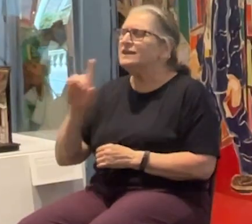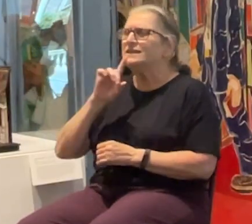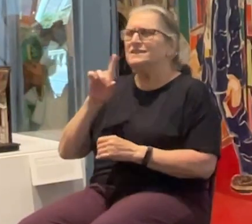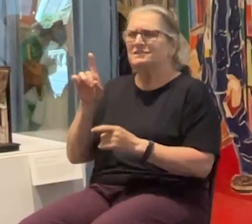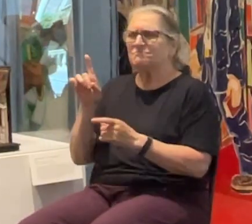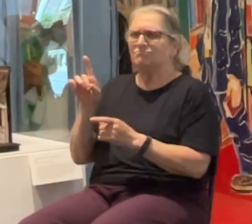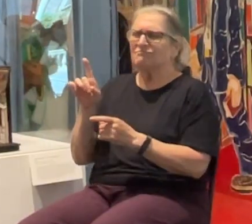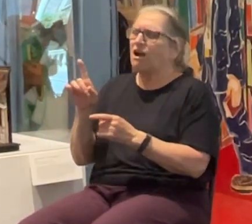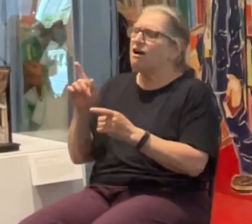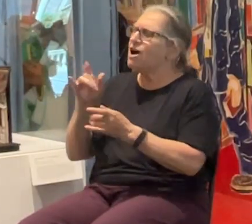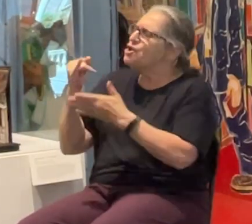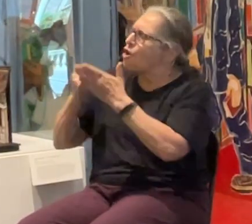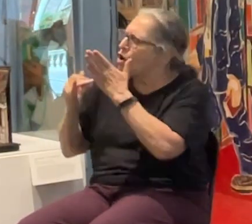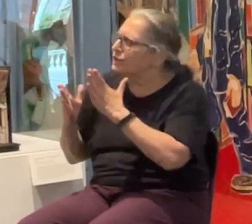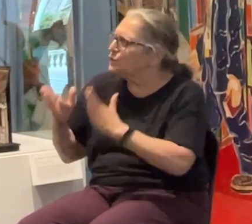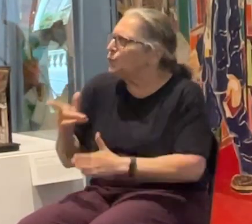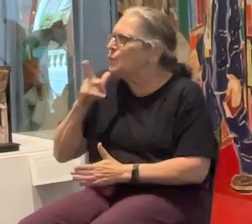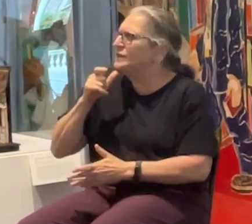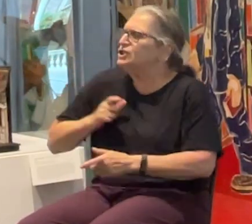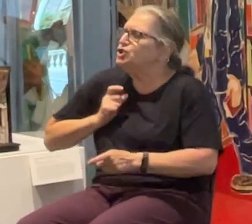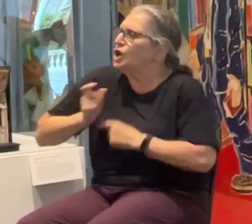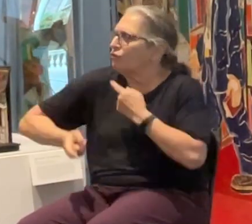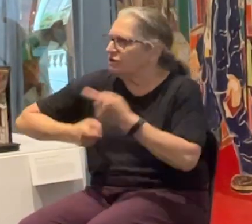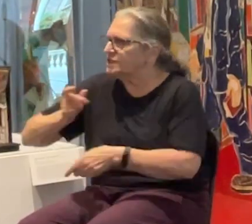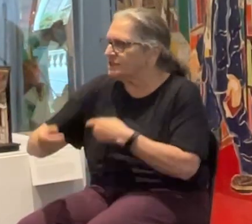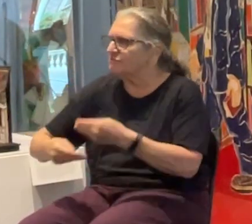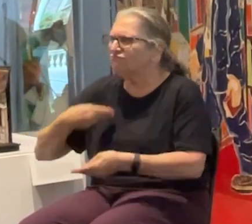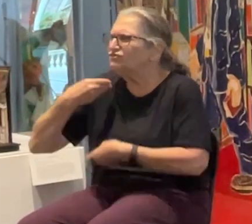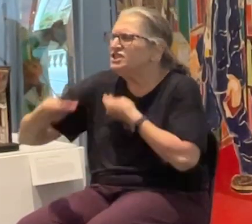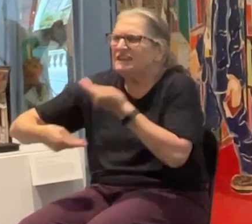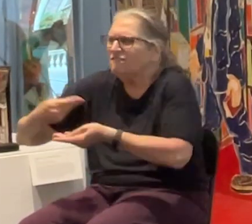And also being an artist that is just